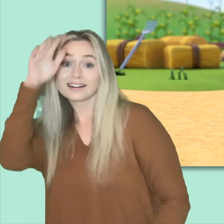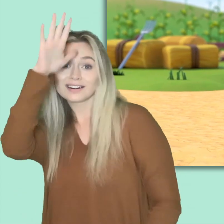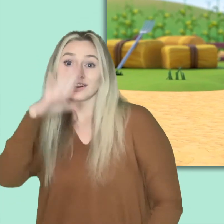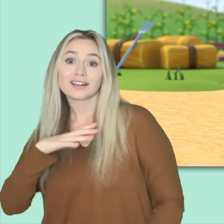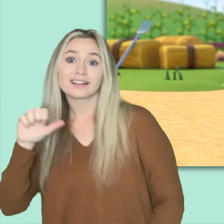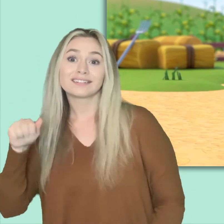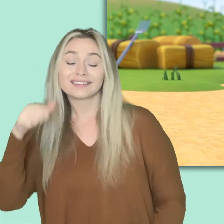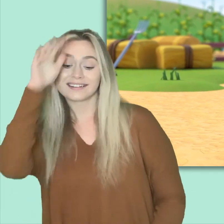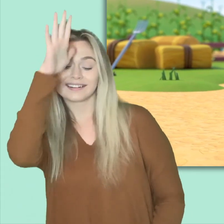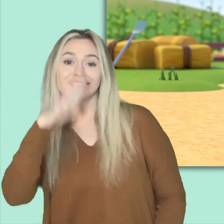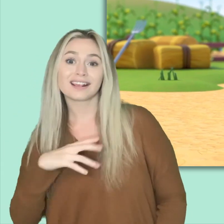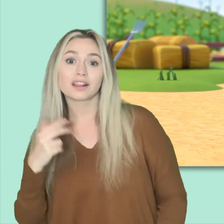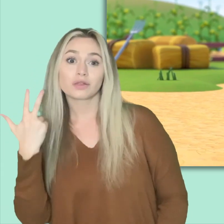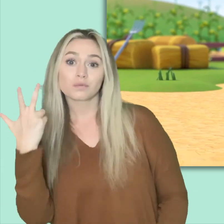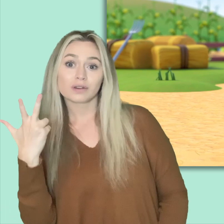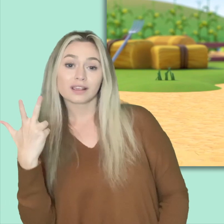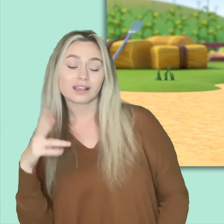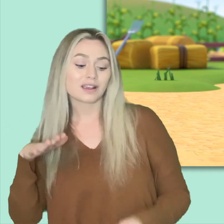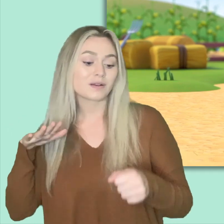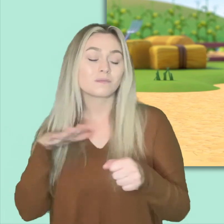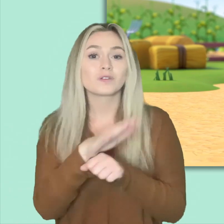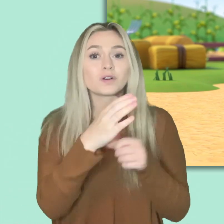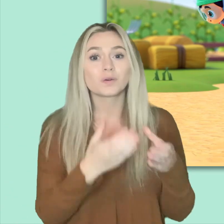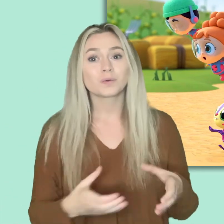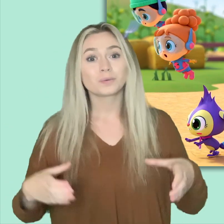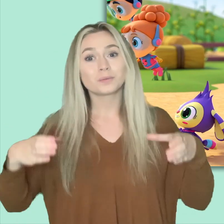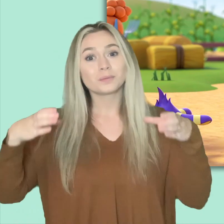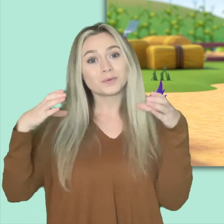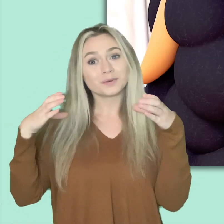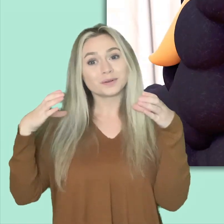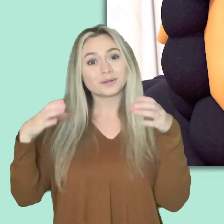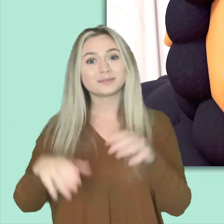yes, sir Three bags full